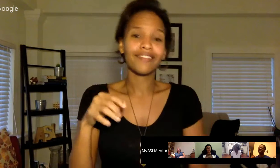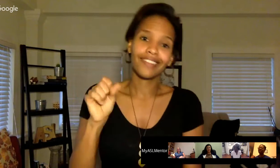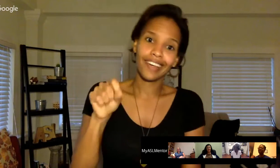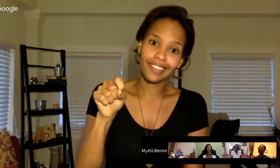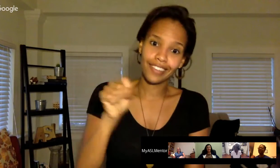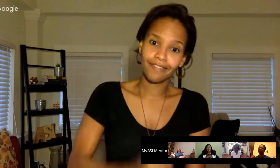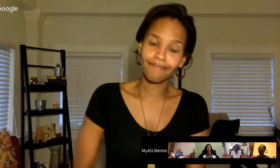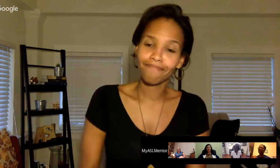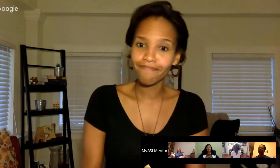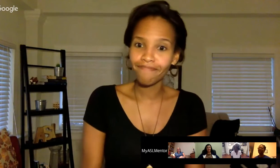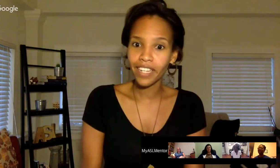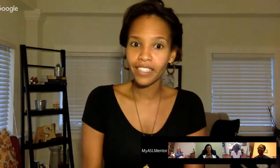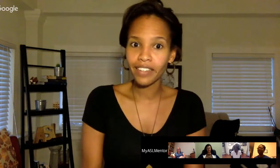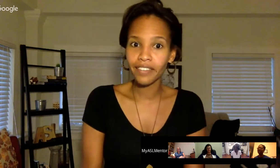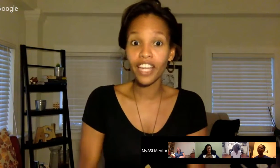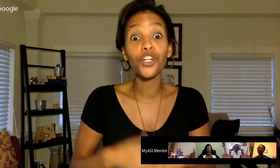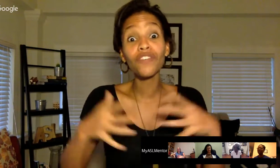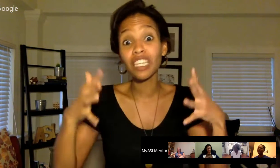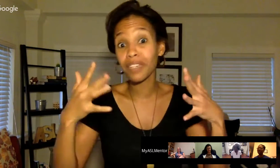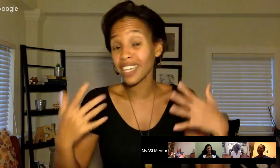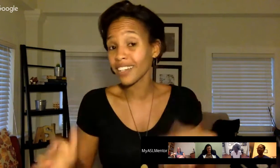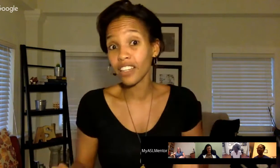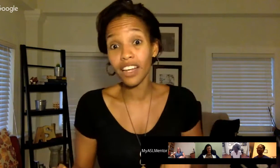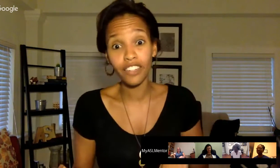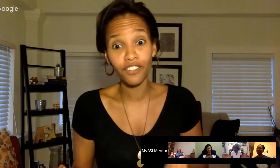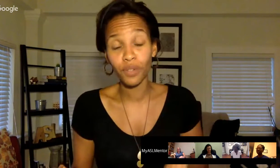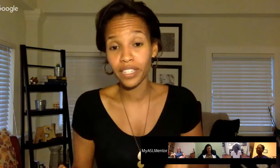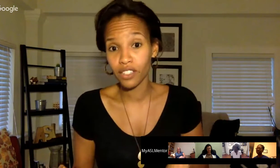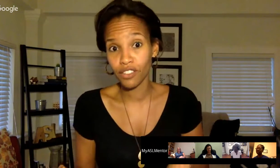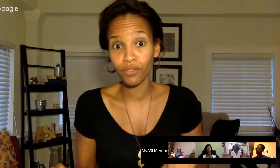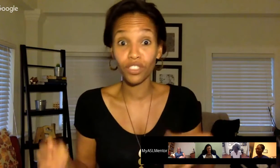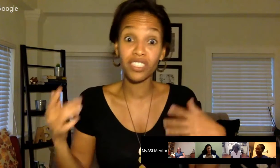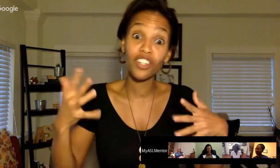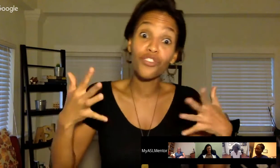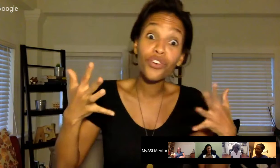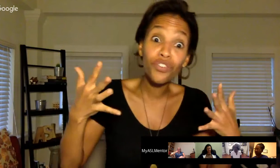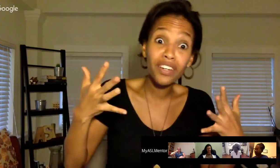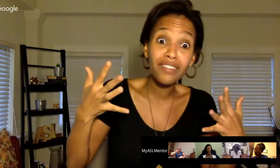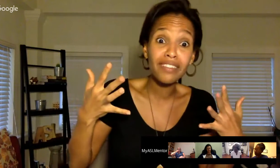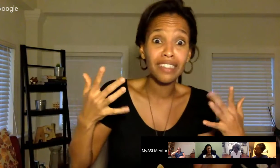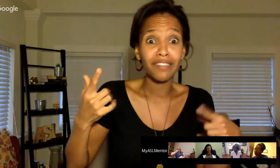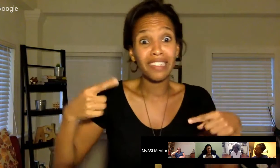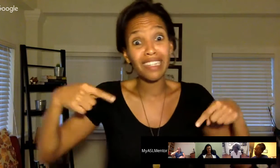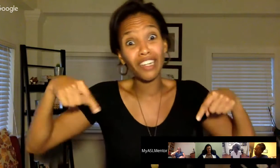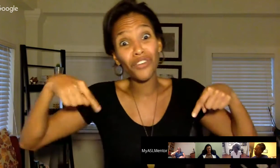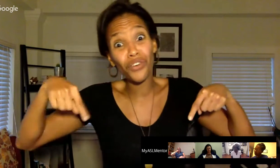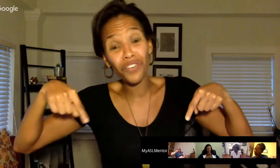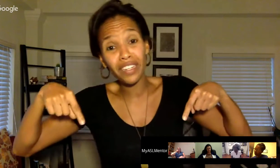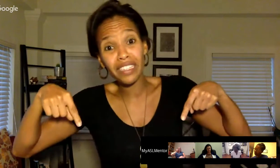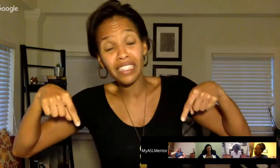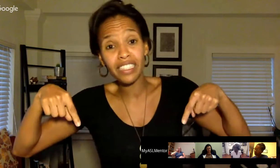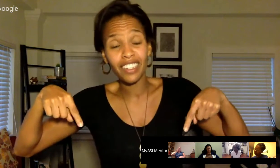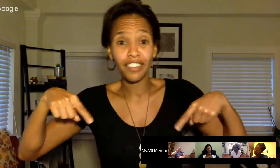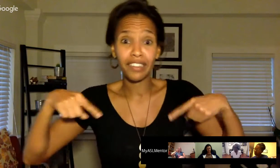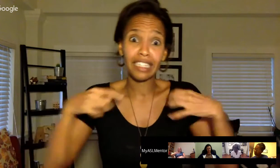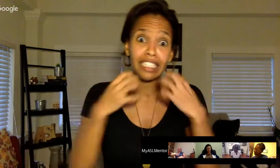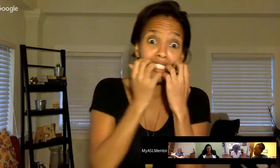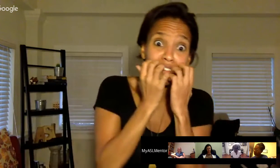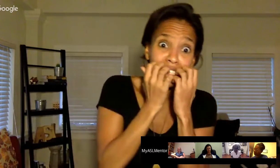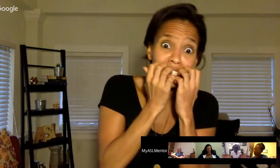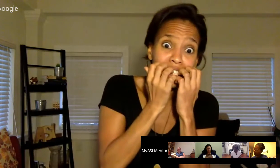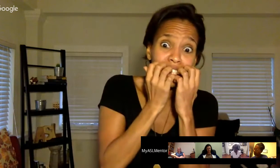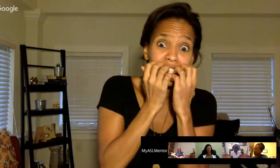Nervous. Yes, that's it. And nervous can be signed a lot of different ways too. Nervous. You can sign nervous.